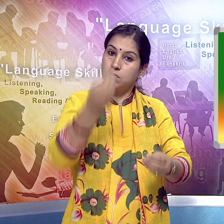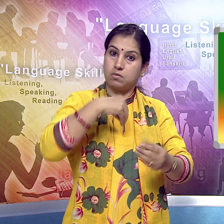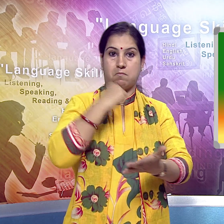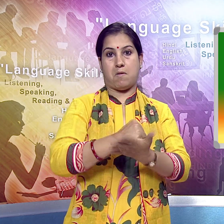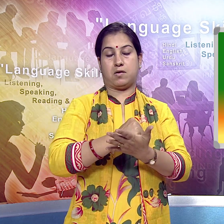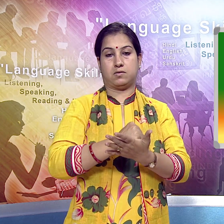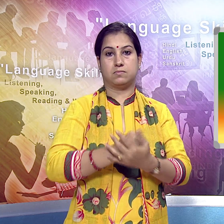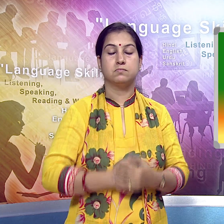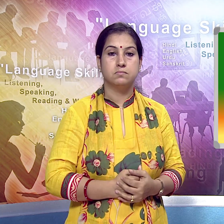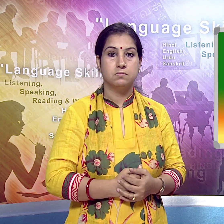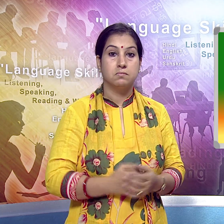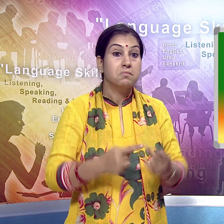If there is loss of blood